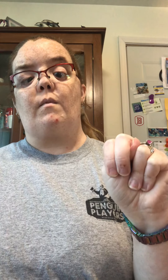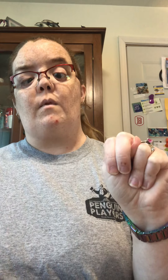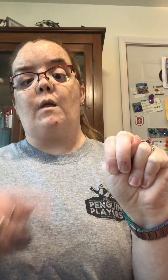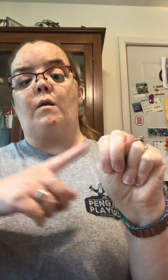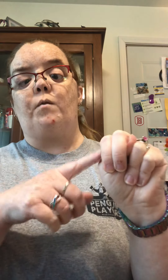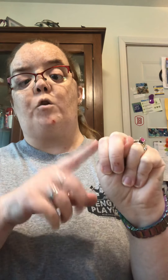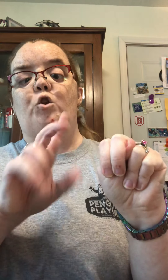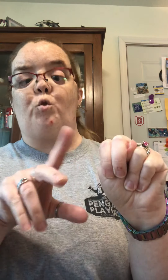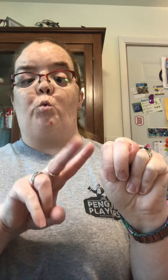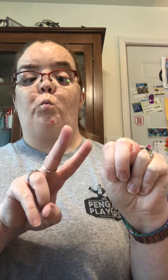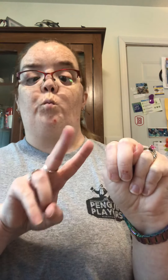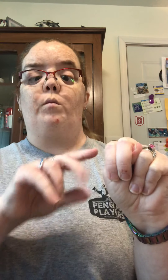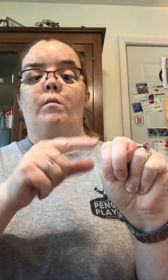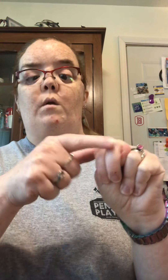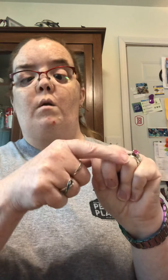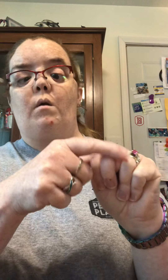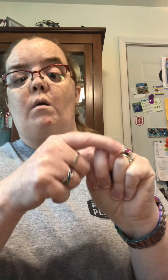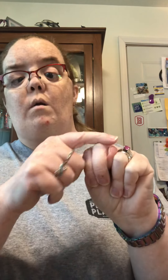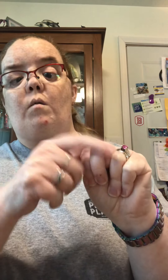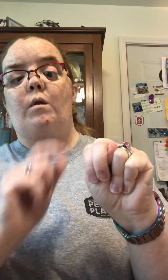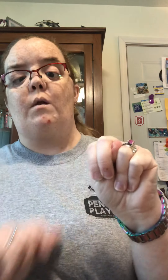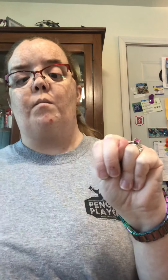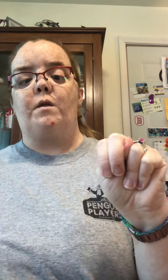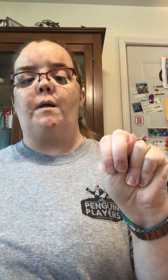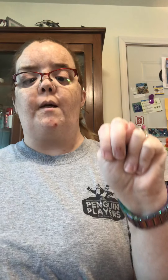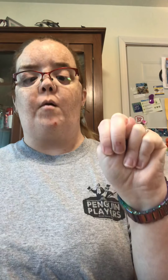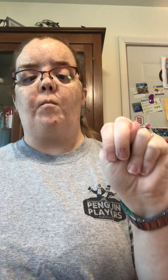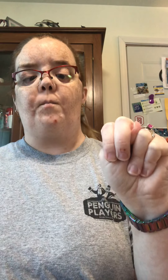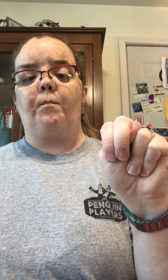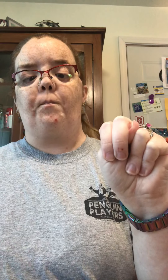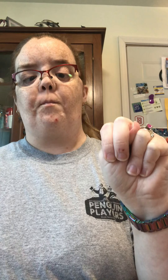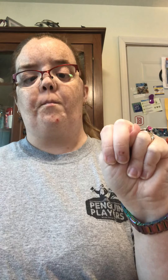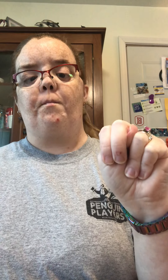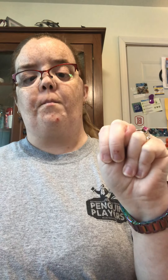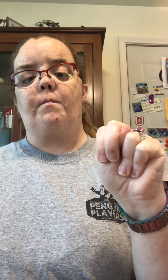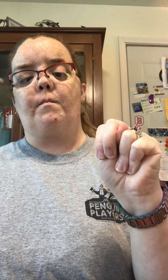now this one is 2 with the thumb sticking out.